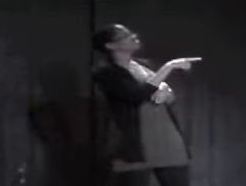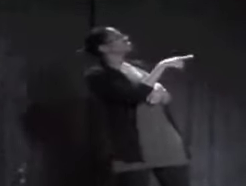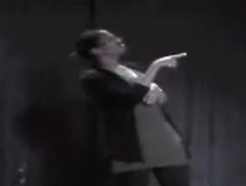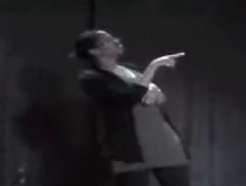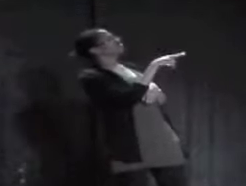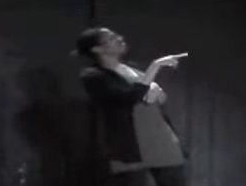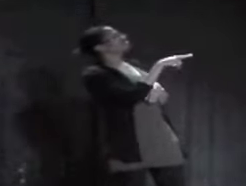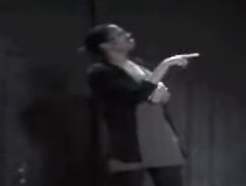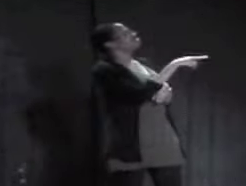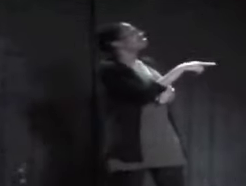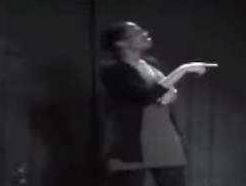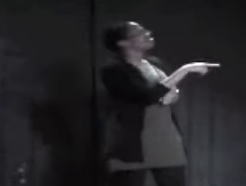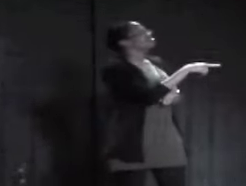And there he comes across,